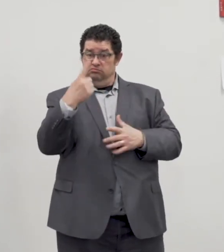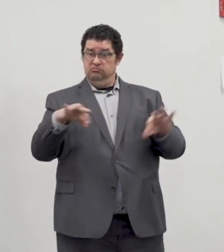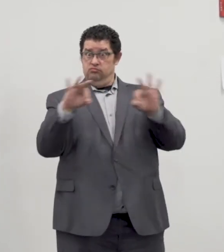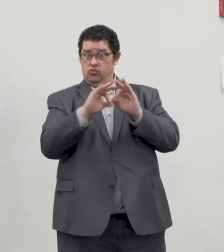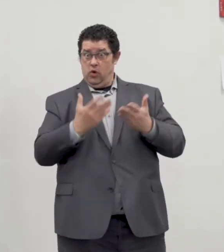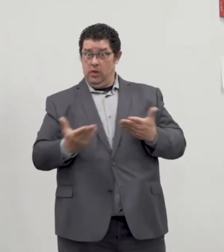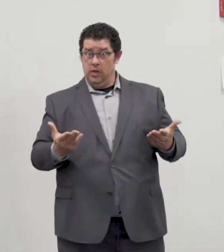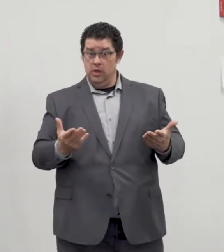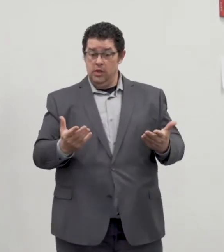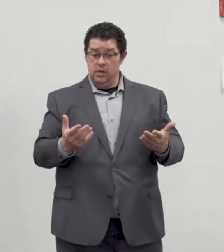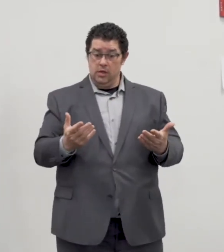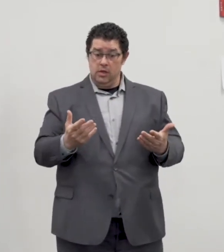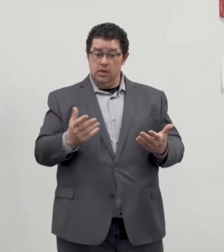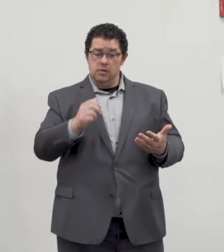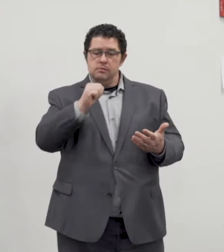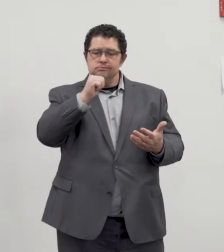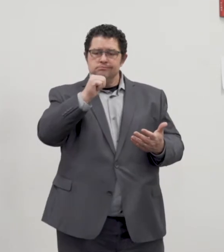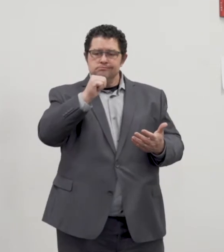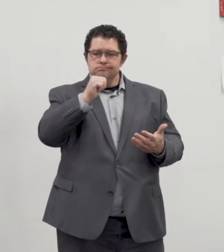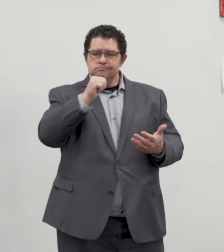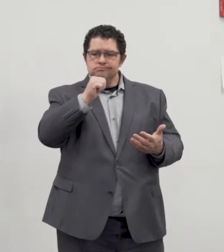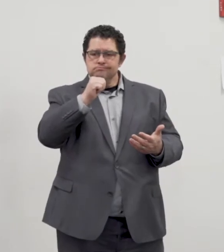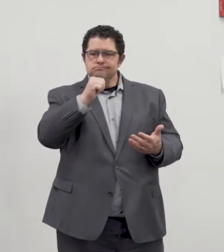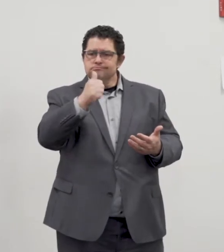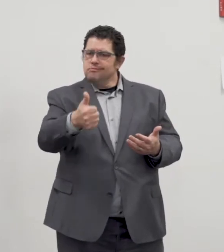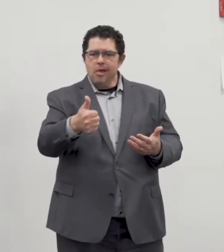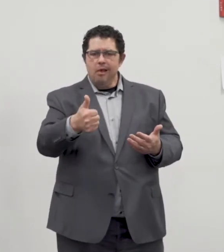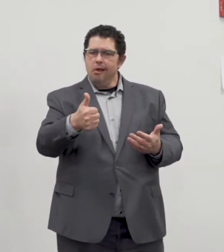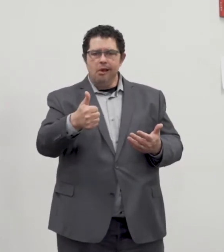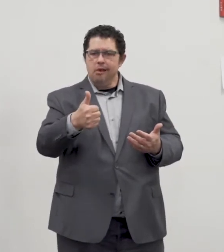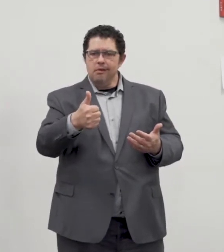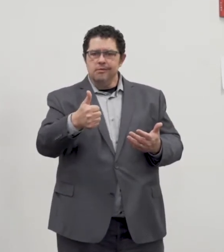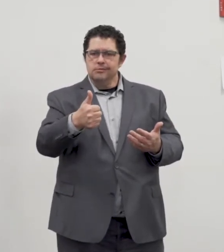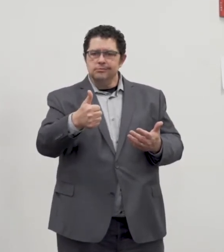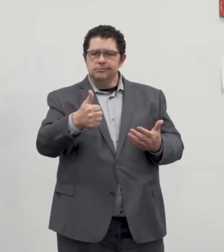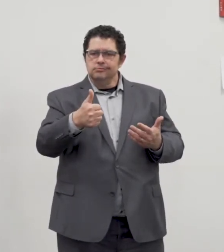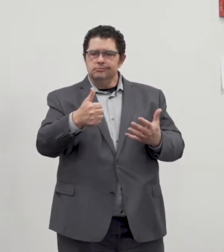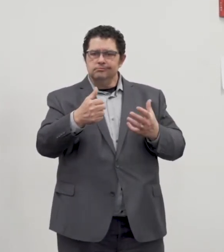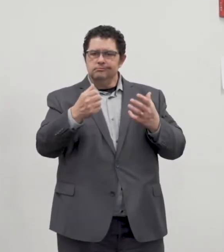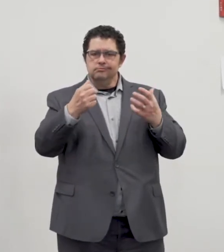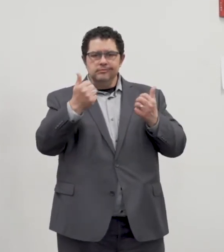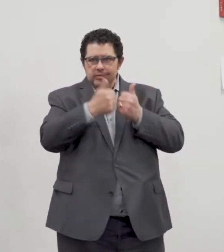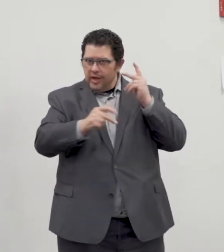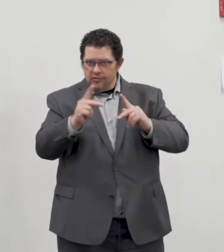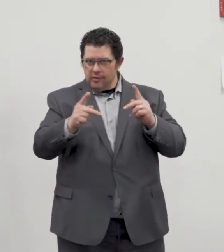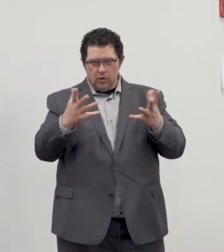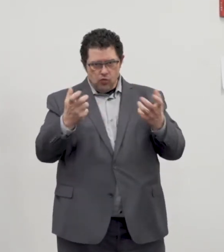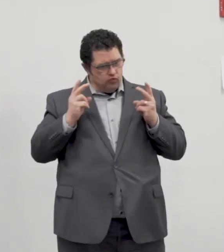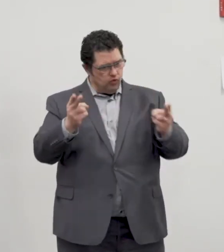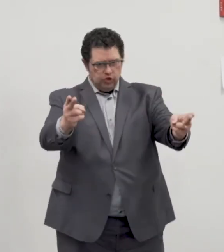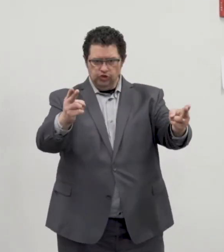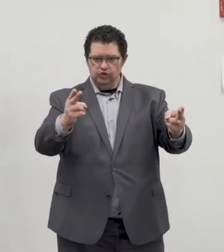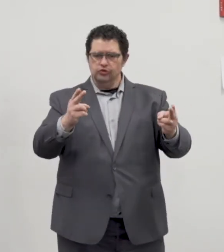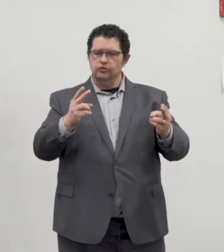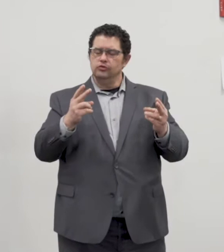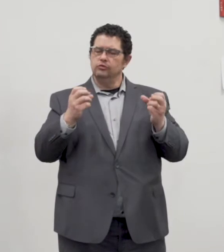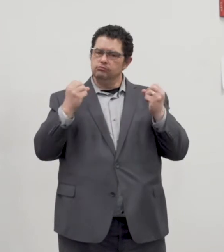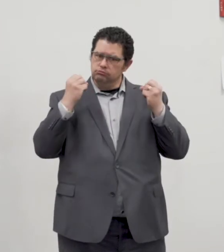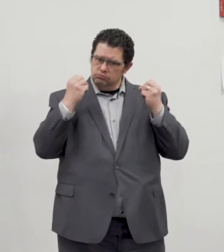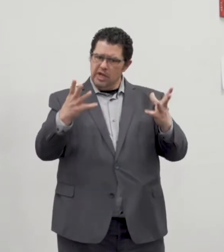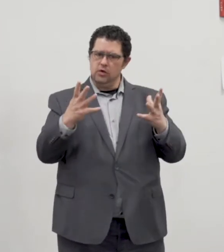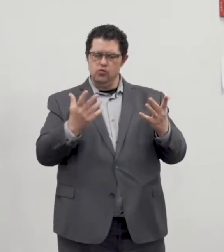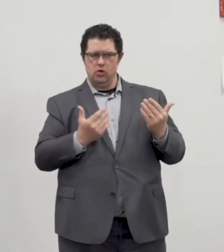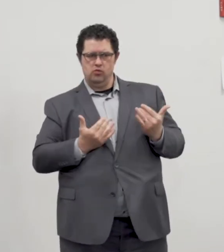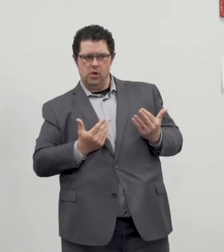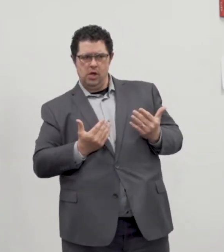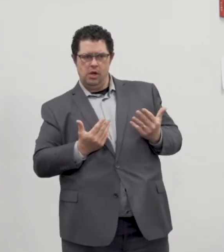a big intensity to rush. A lot of people are waiting and watching to see what's going to